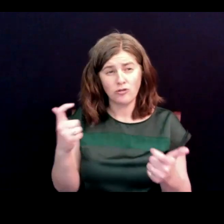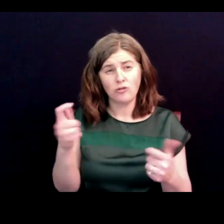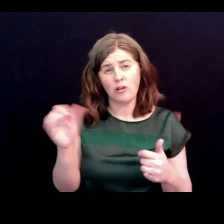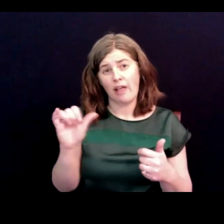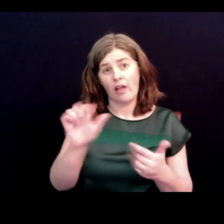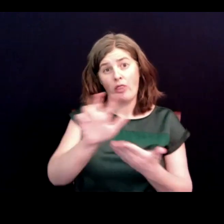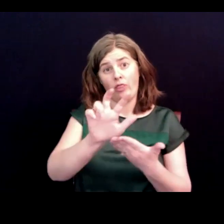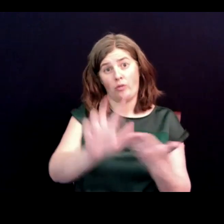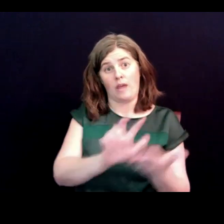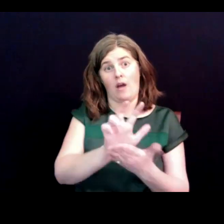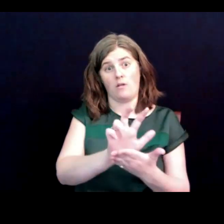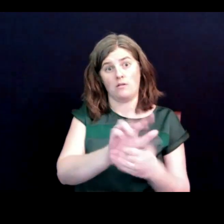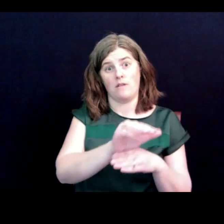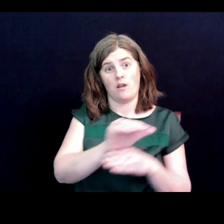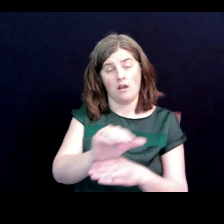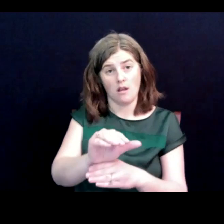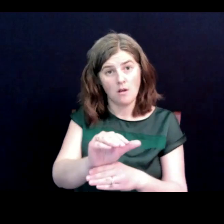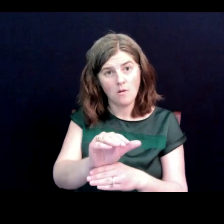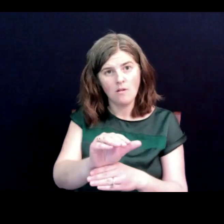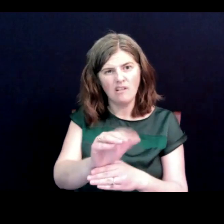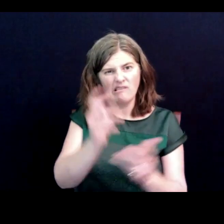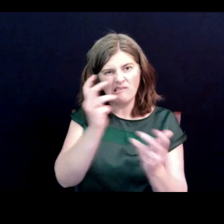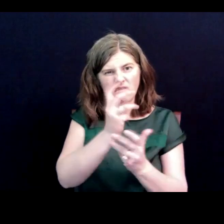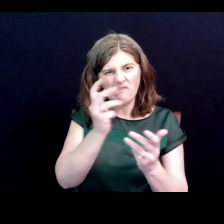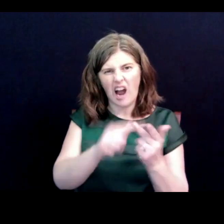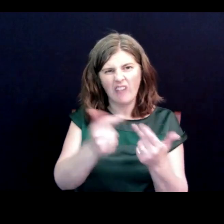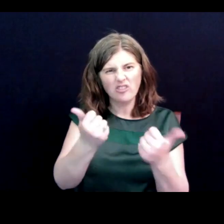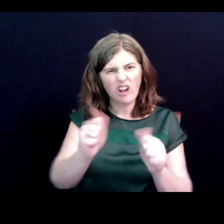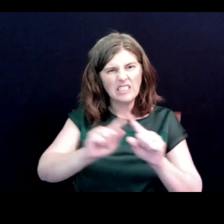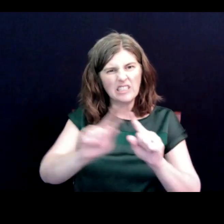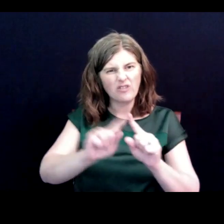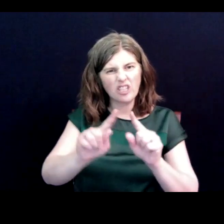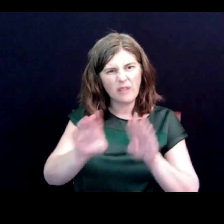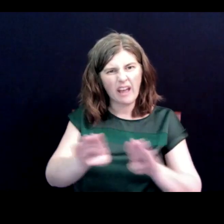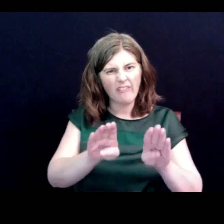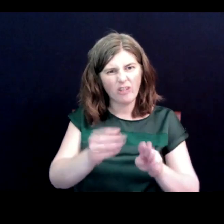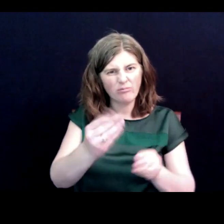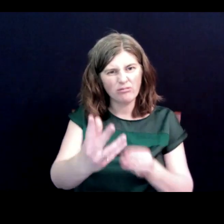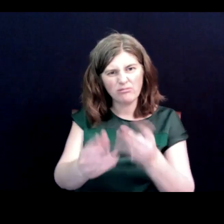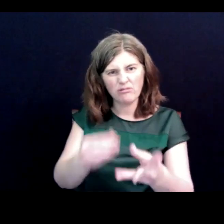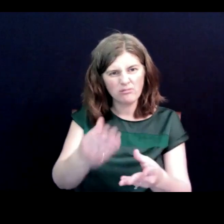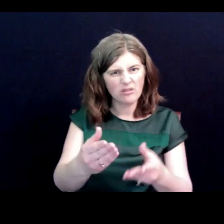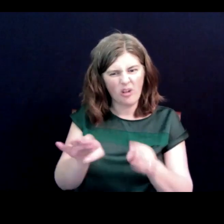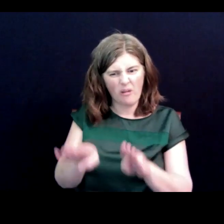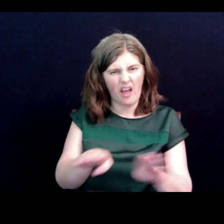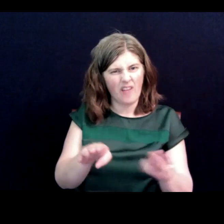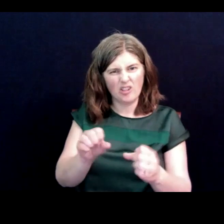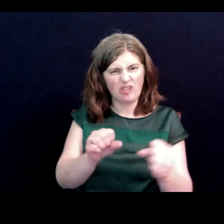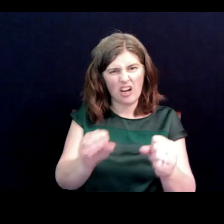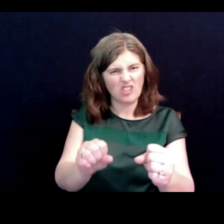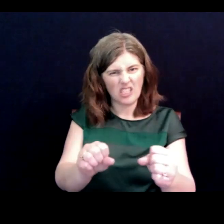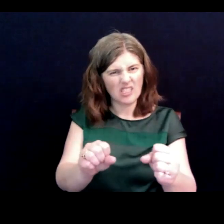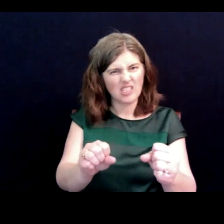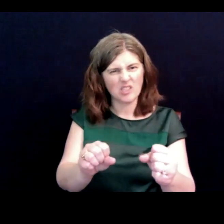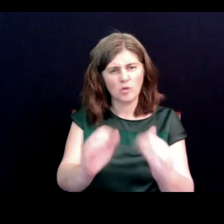hour only kind of sleeping, and you've tried behavior strategies, or the behavior strategies are just too much to